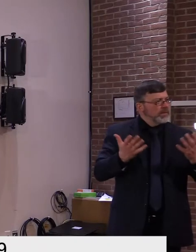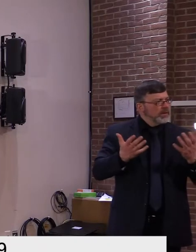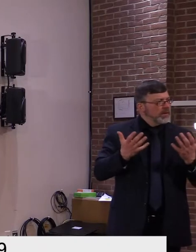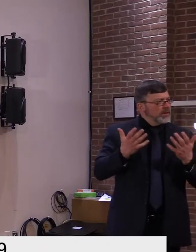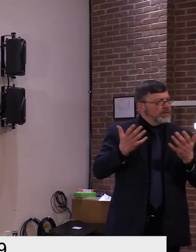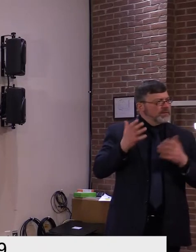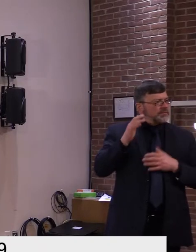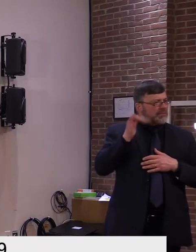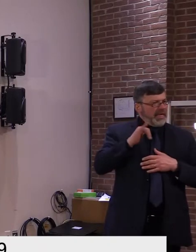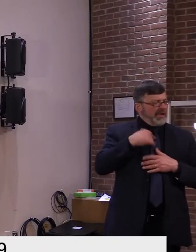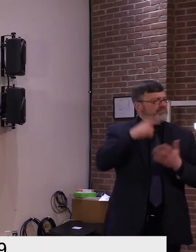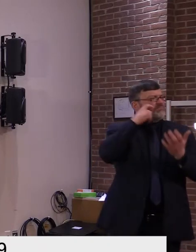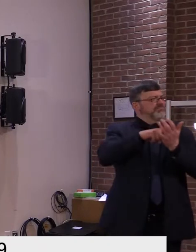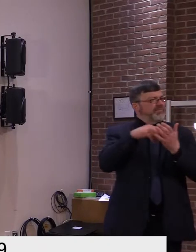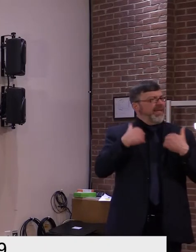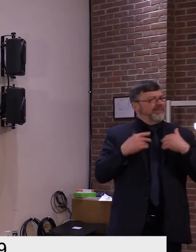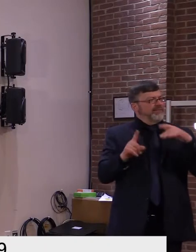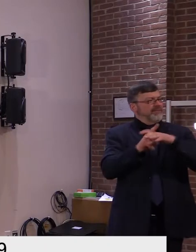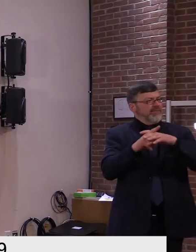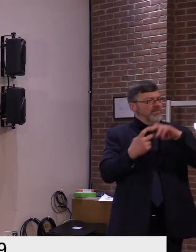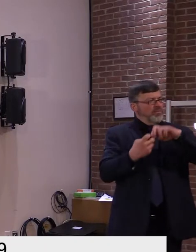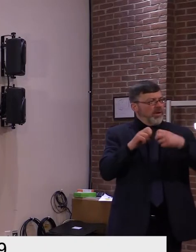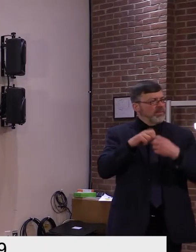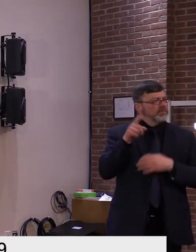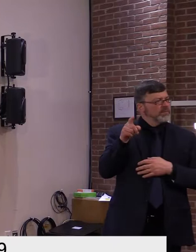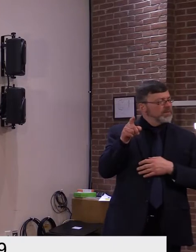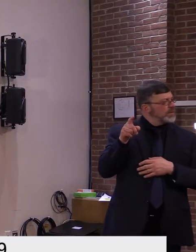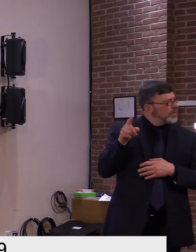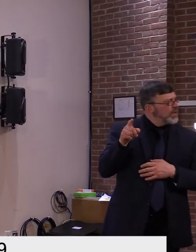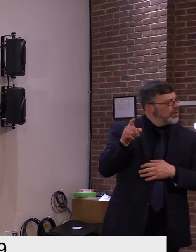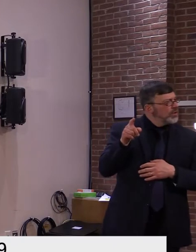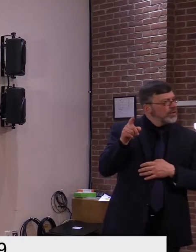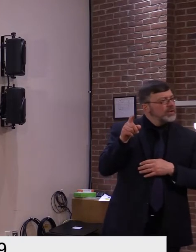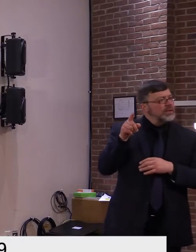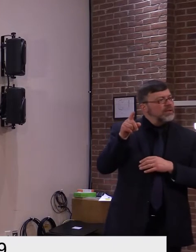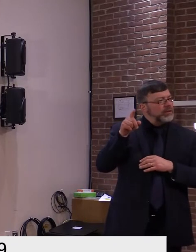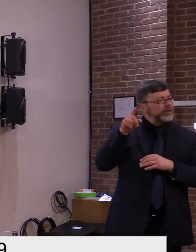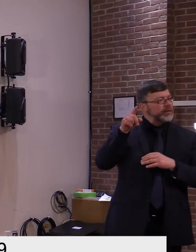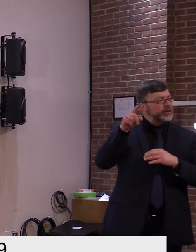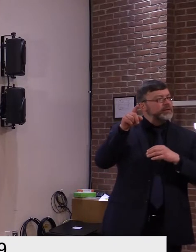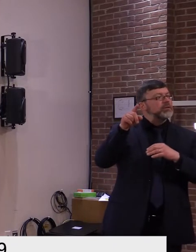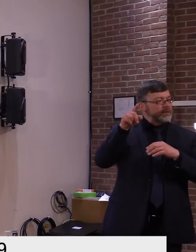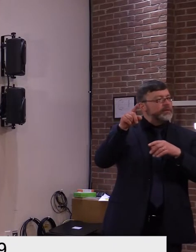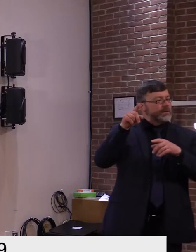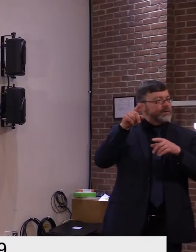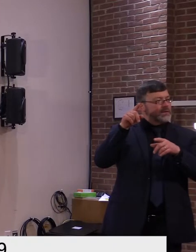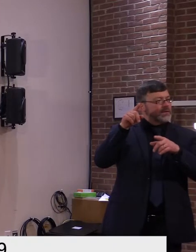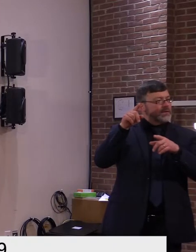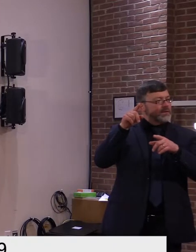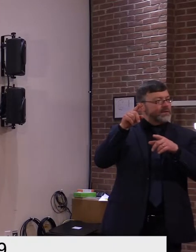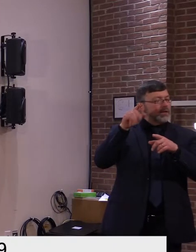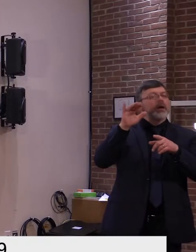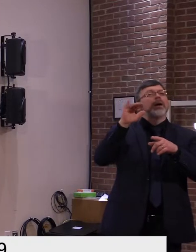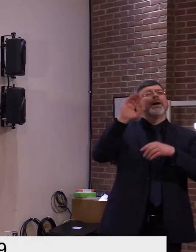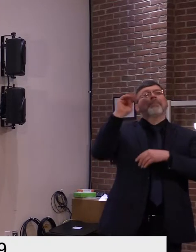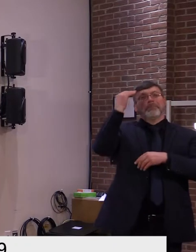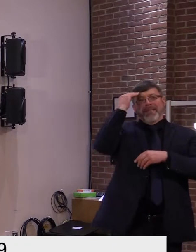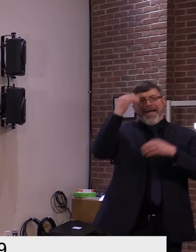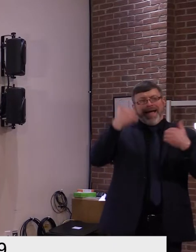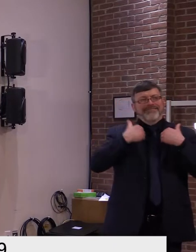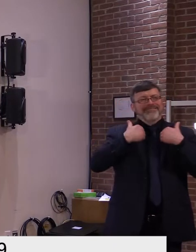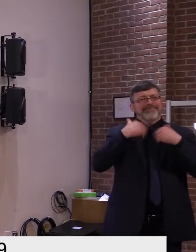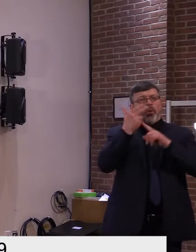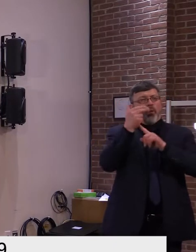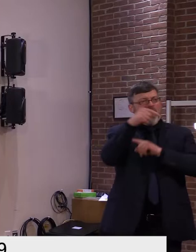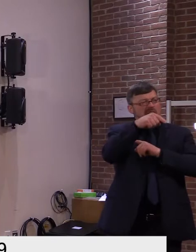at the inn at the top of the hill here in Berlin. Last week, getting a little bit more serious with a